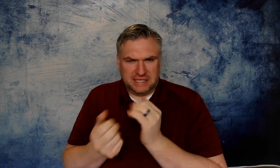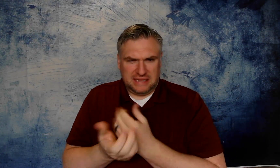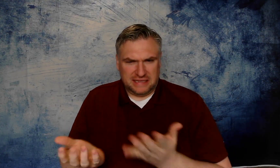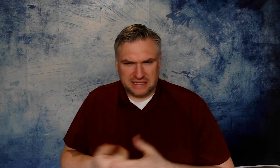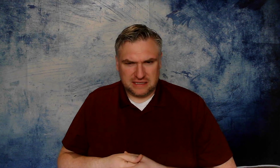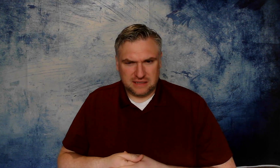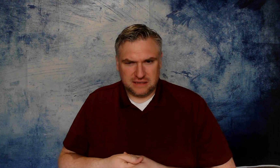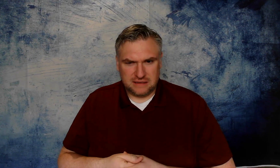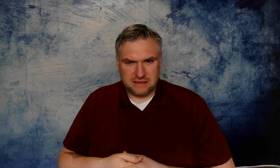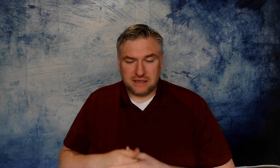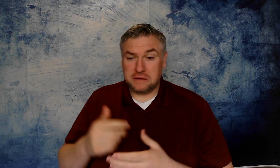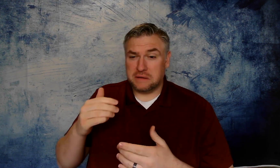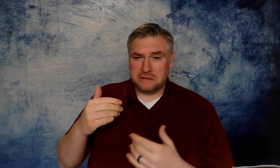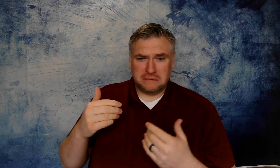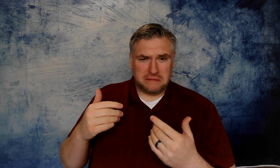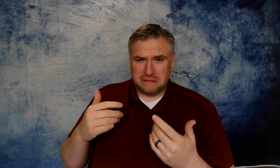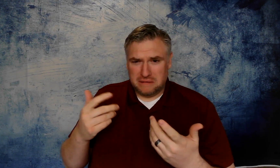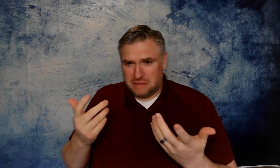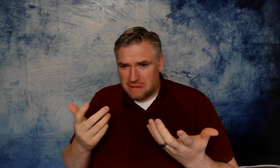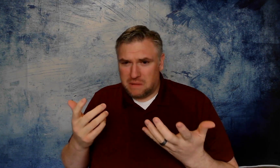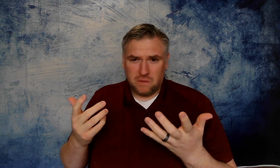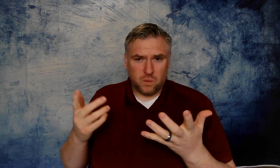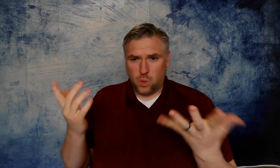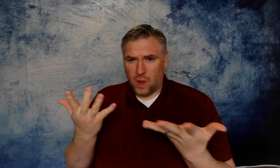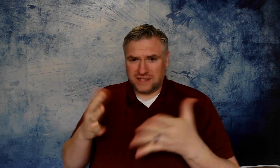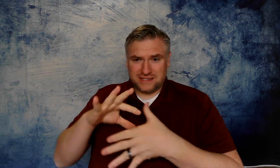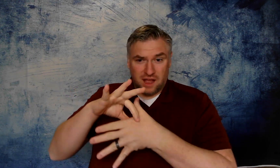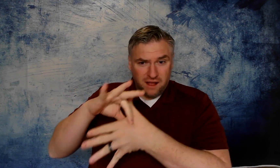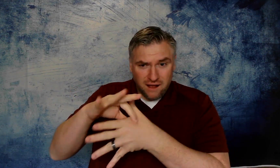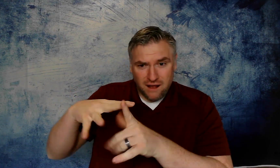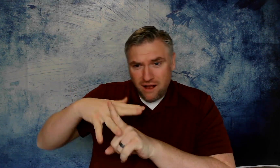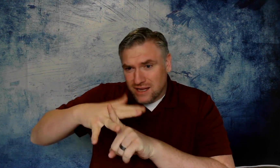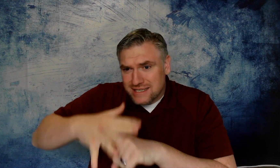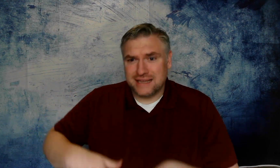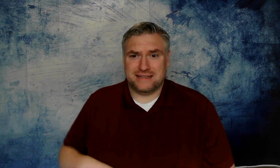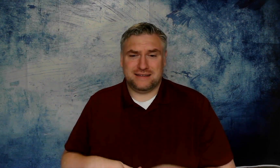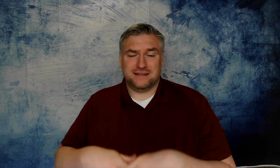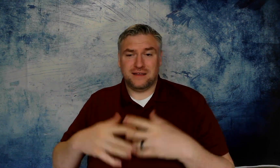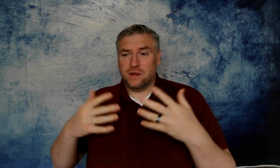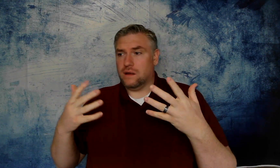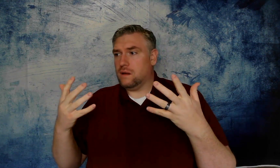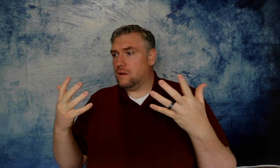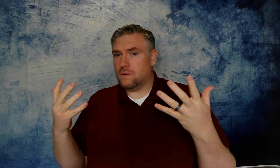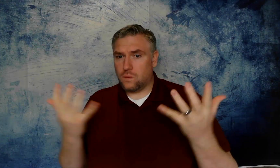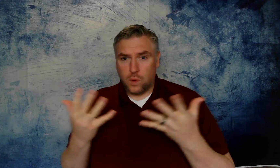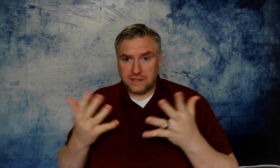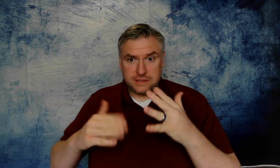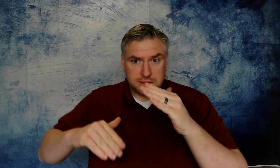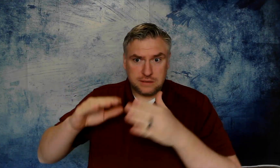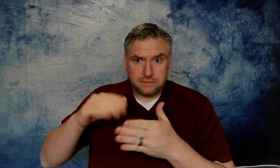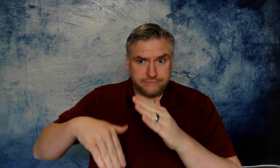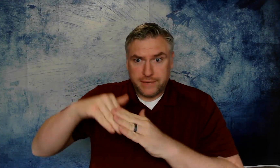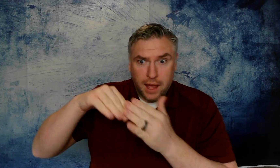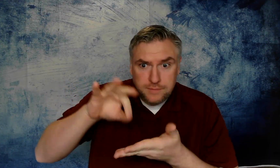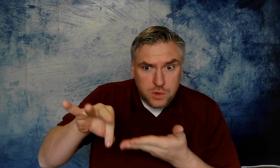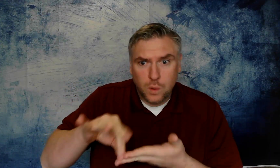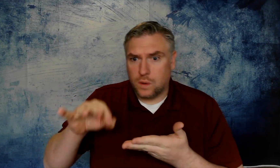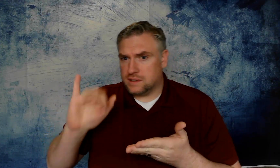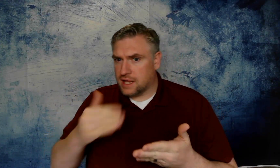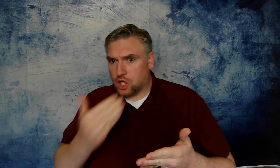Maybe the numbers alone doesn't mean anything. What's the context? What's the content?